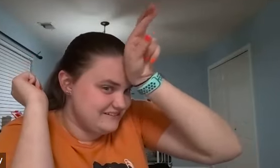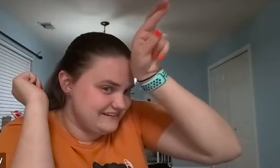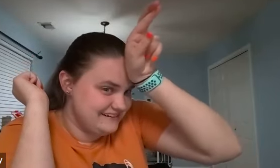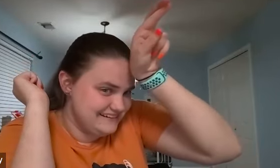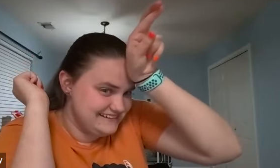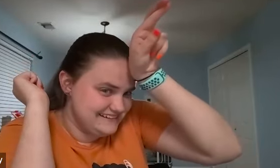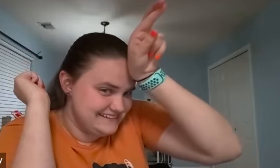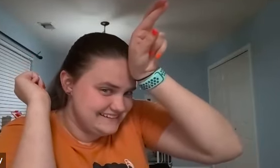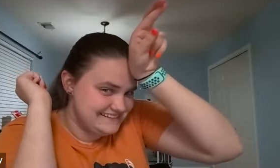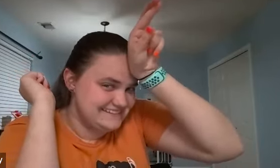unicorn.